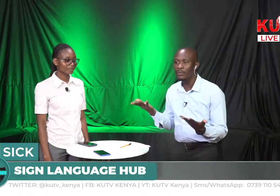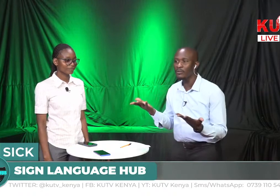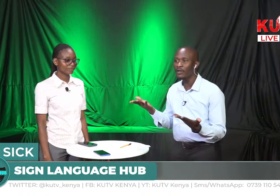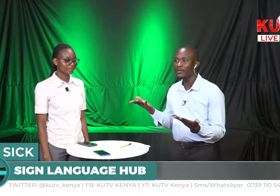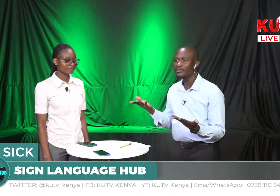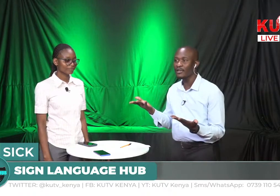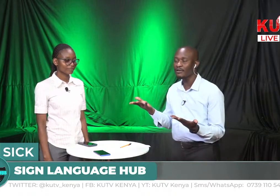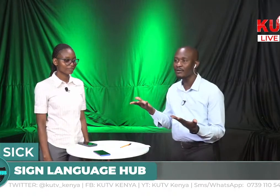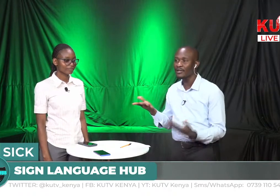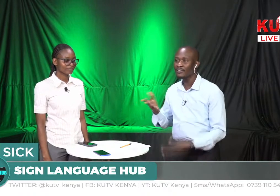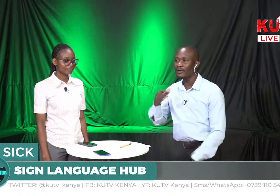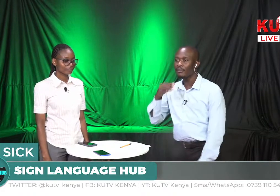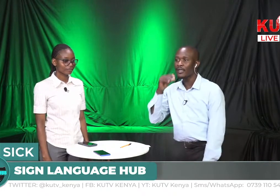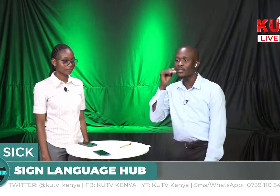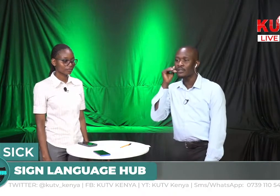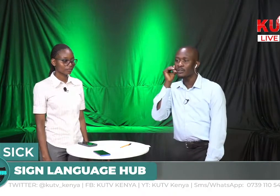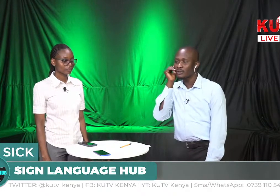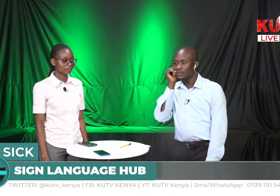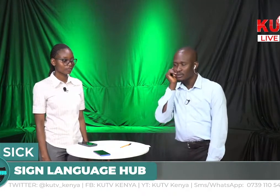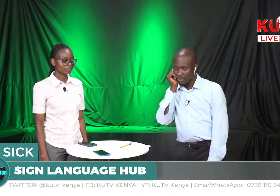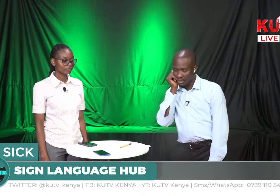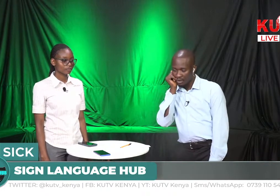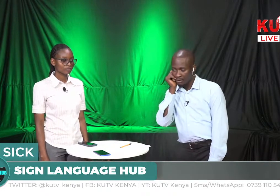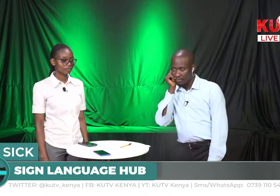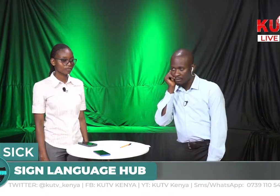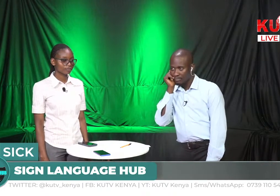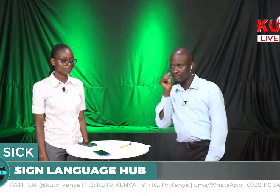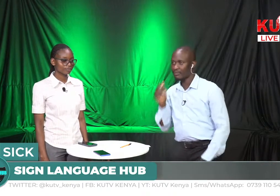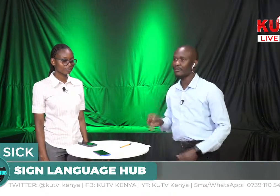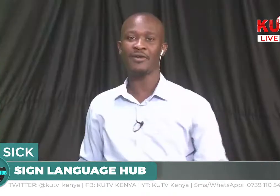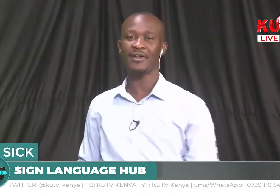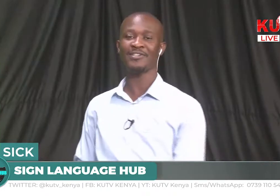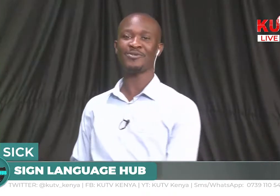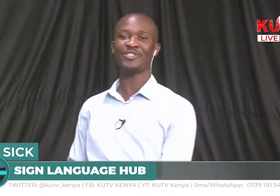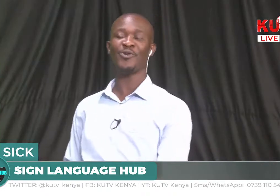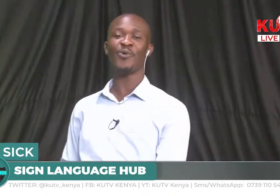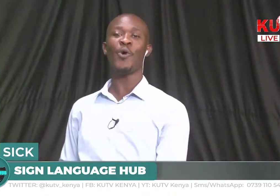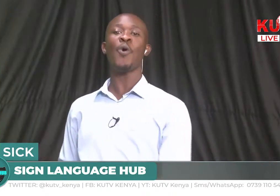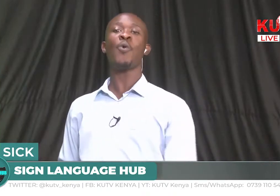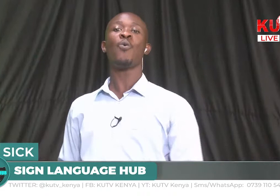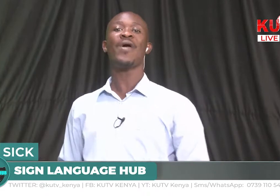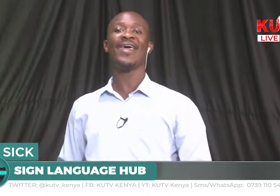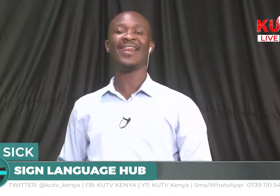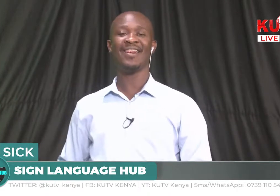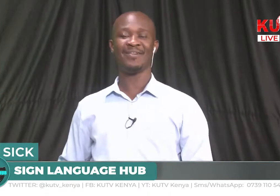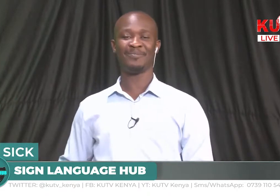will understand you, right? But sick. Okay, let's continue. Well.